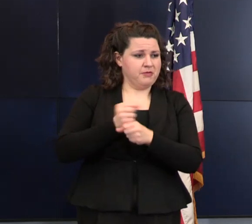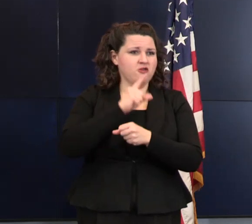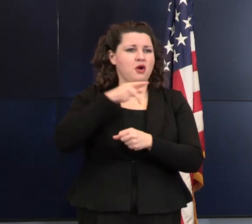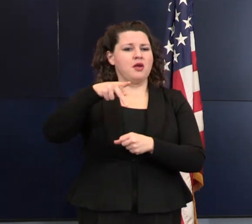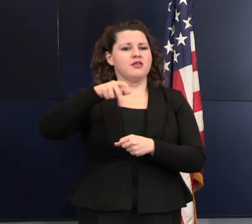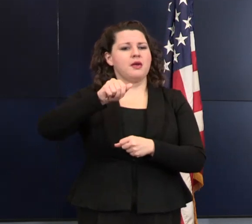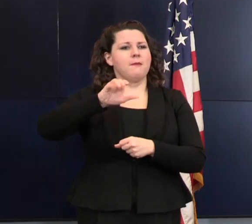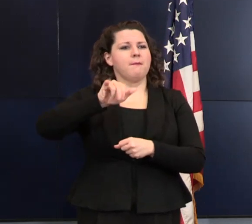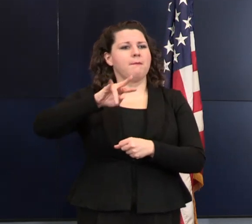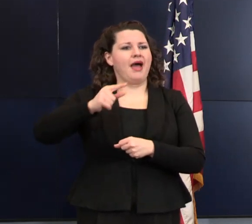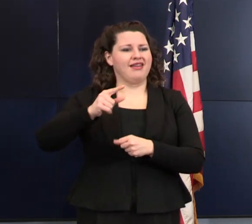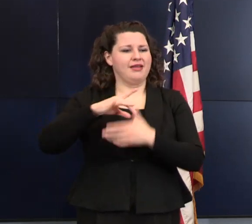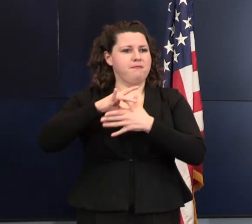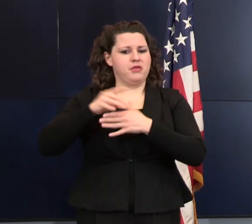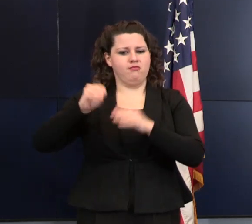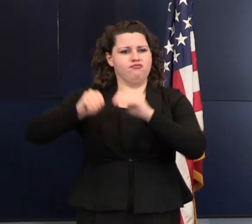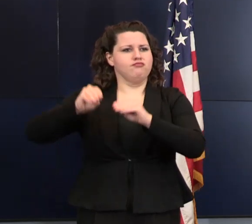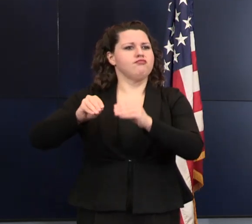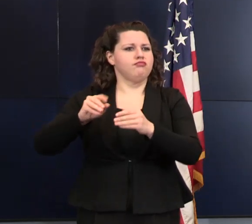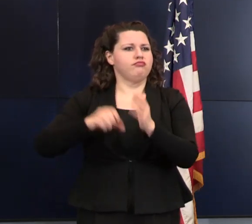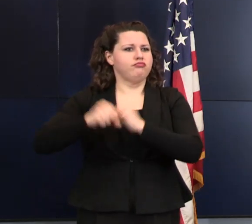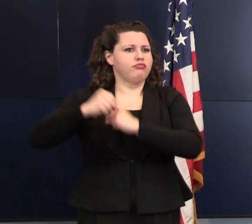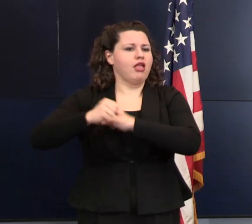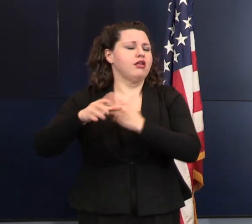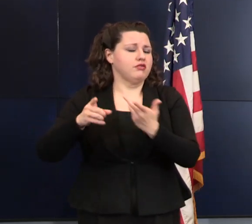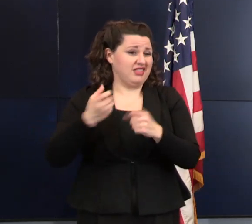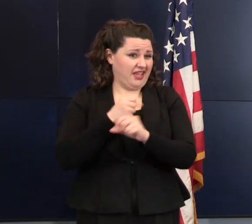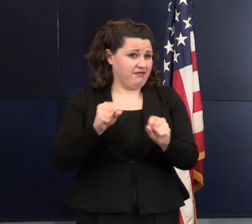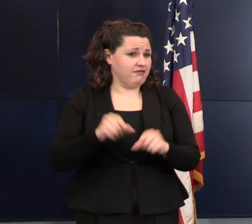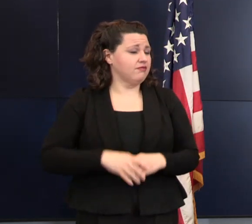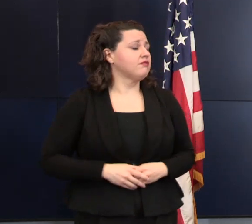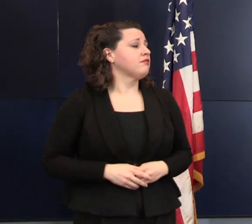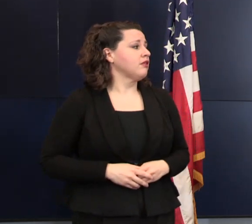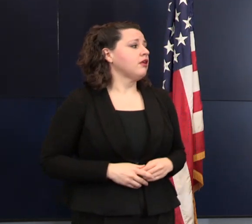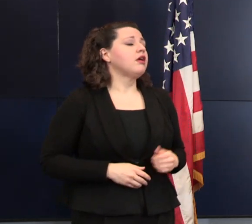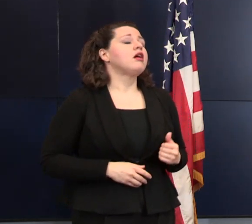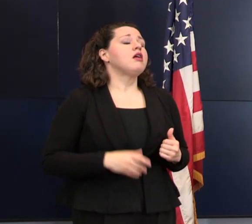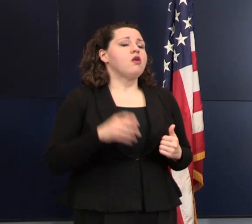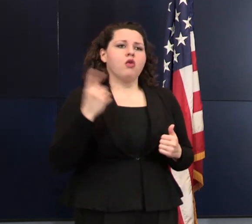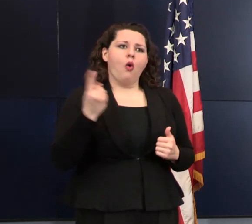safe? Yeah, and that, they are always taking precautions, and now extra